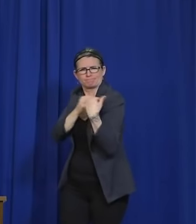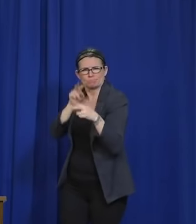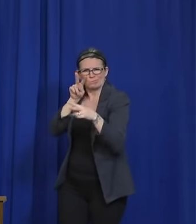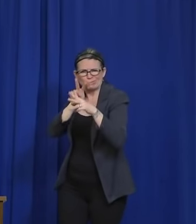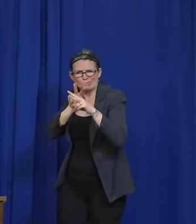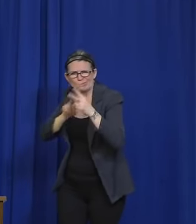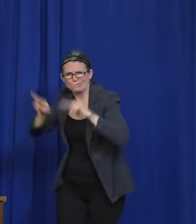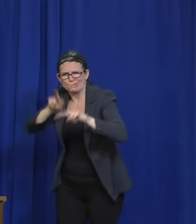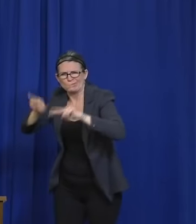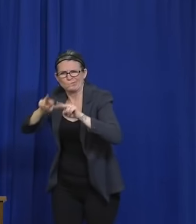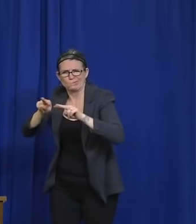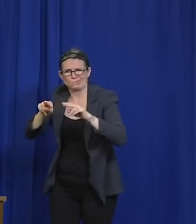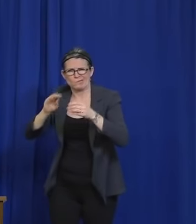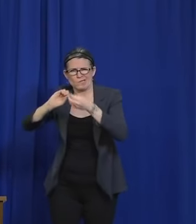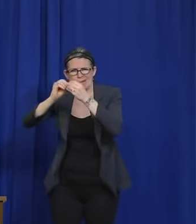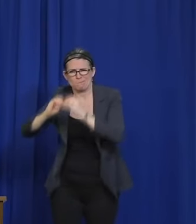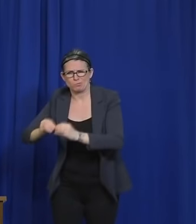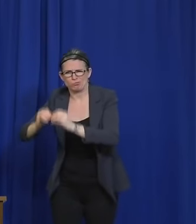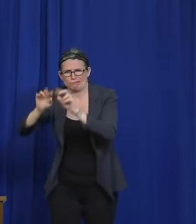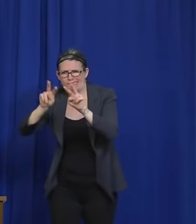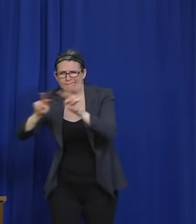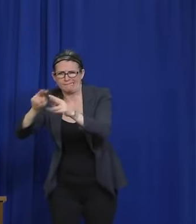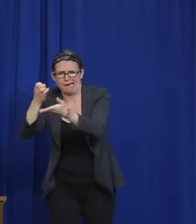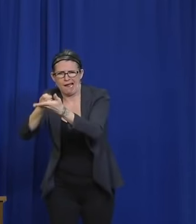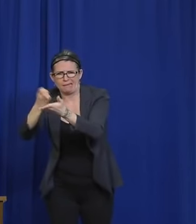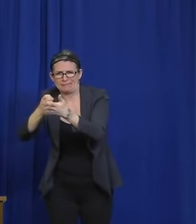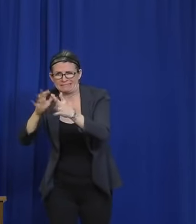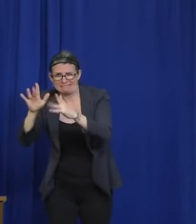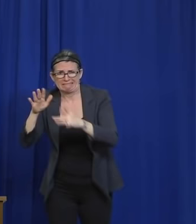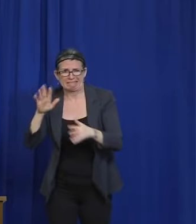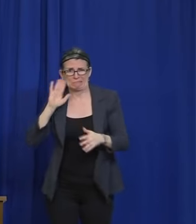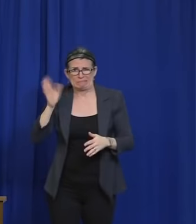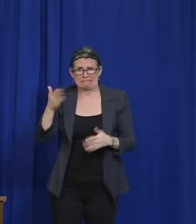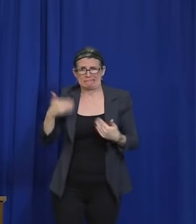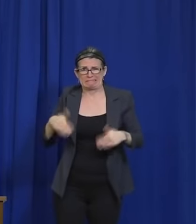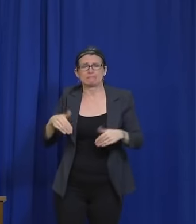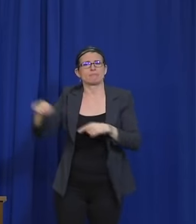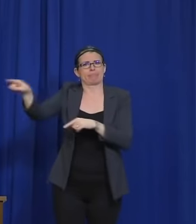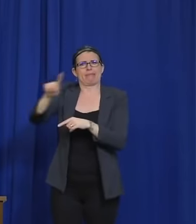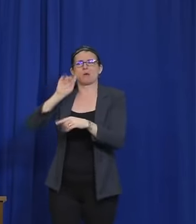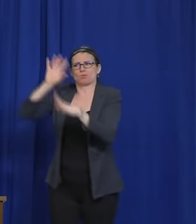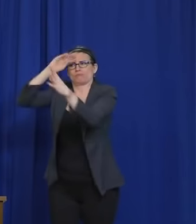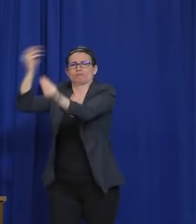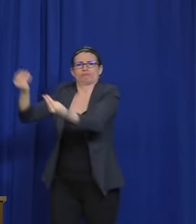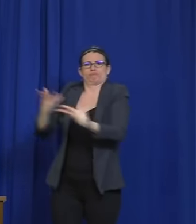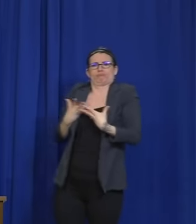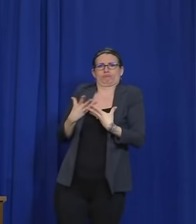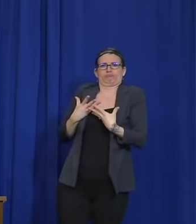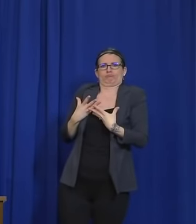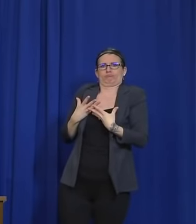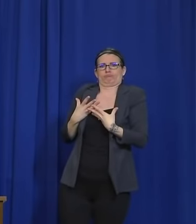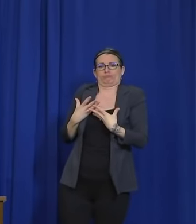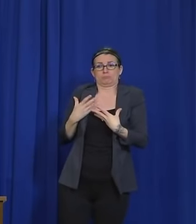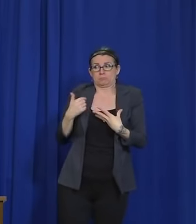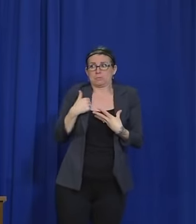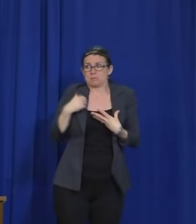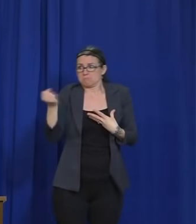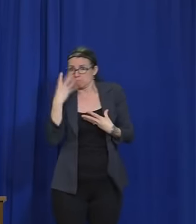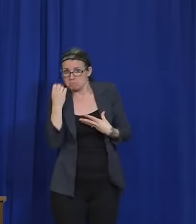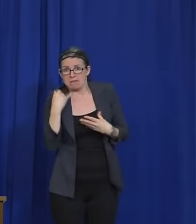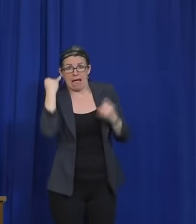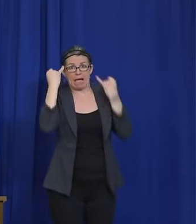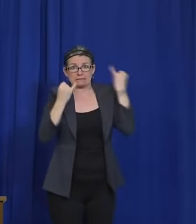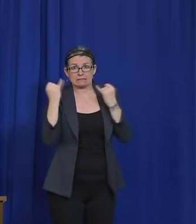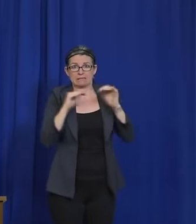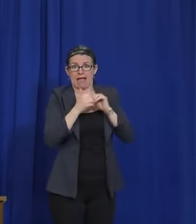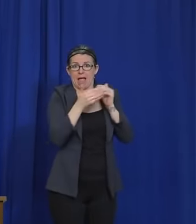And I trust them to give us a competent, professional, an accurate picture of things. I think other states are doing something very similar,